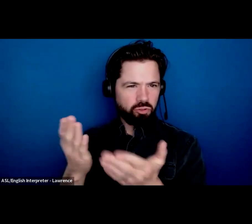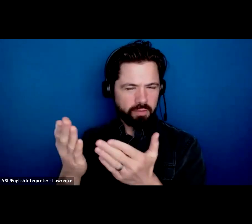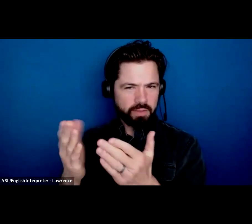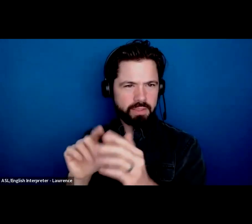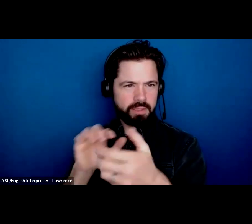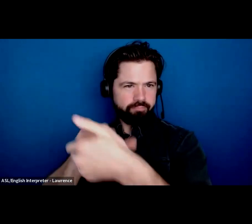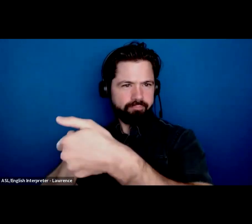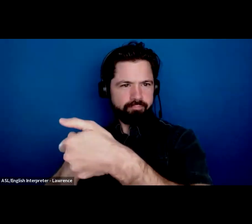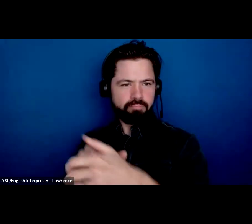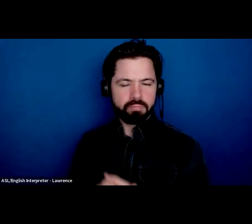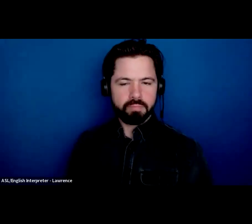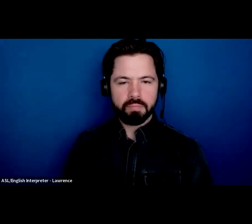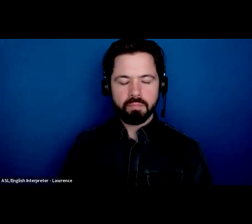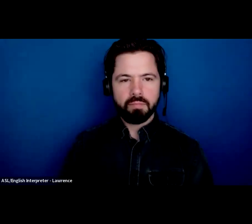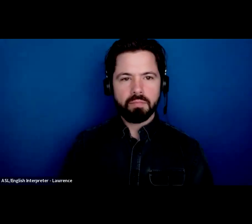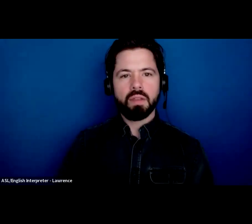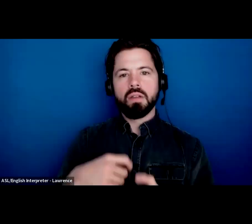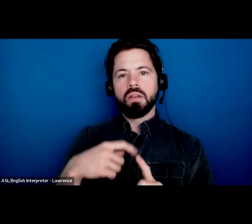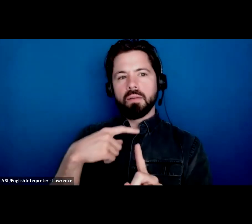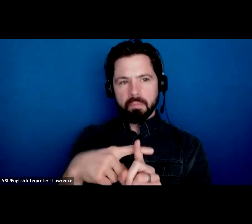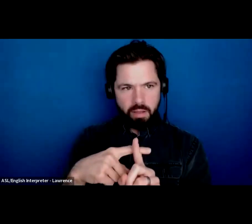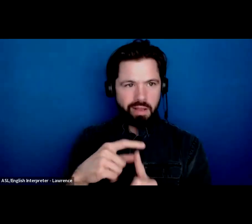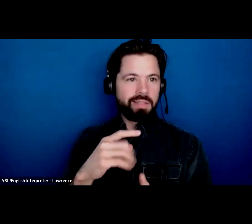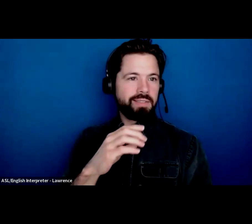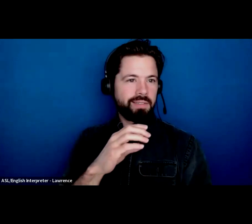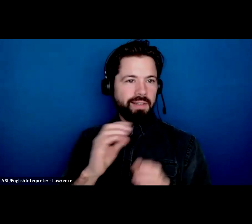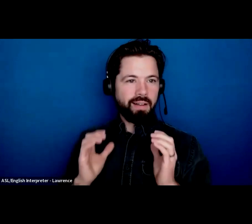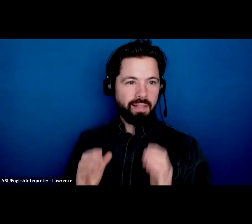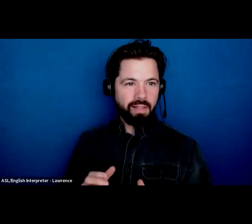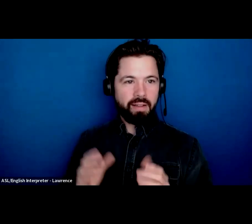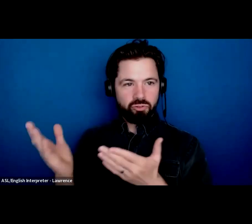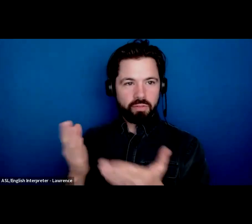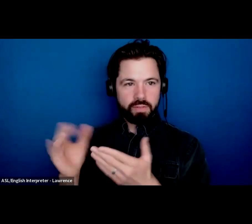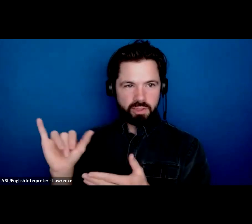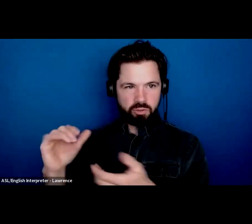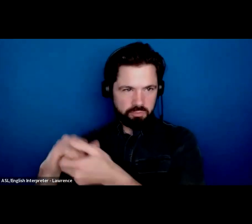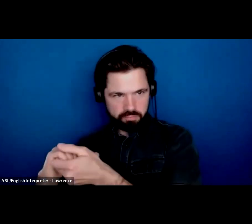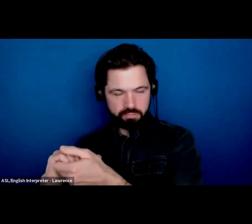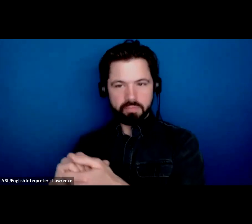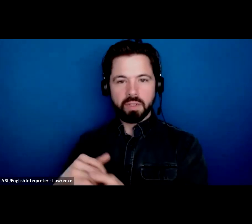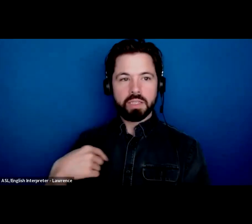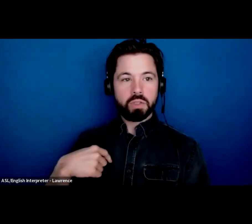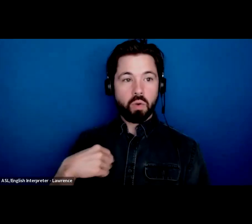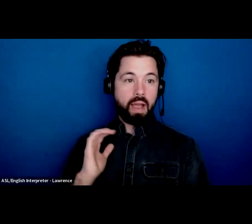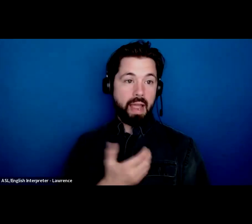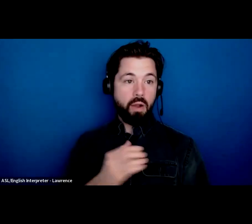with Michelle and Jen with Client Services, and we're the committee that liaises with